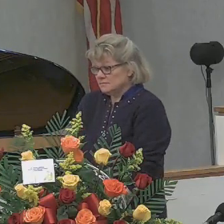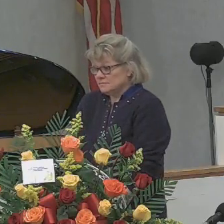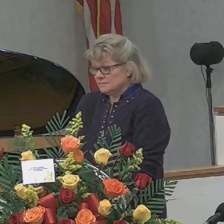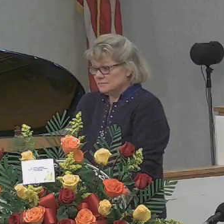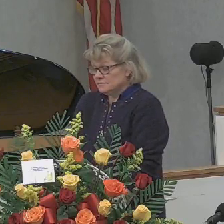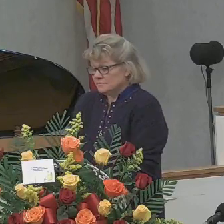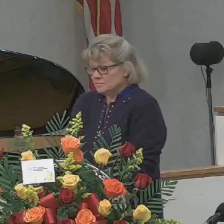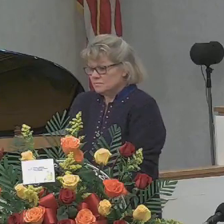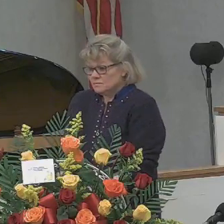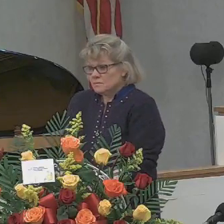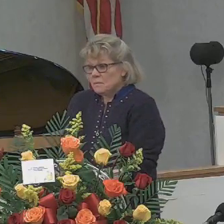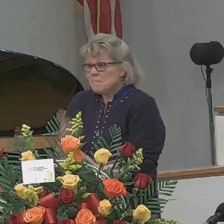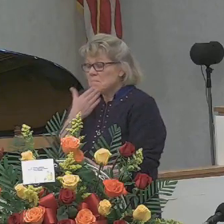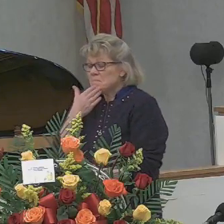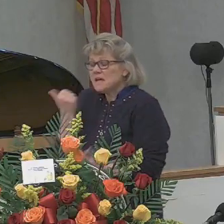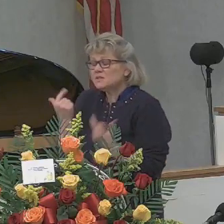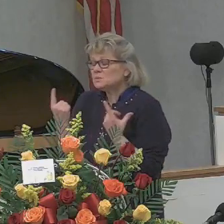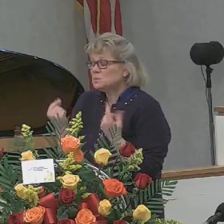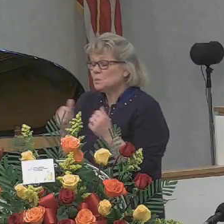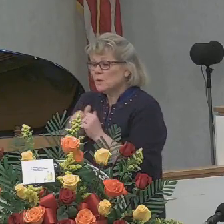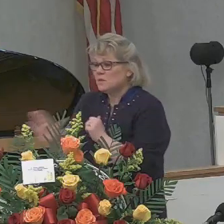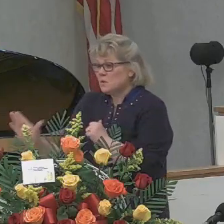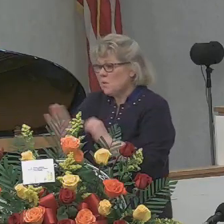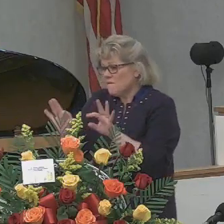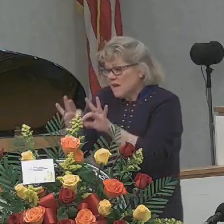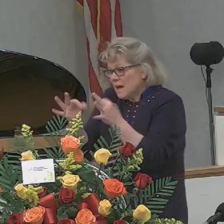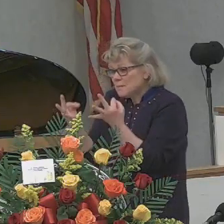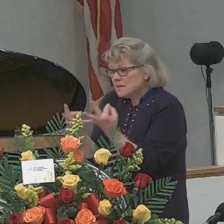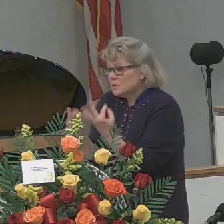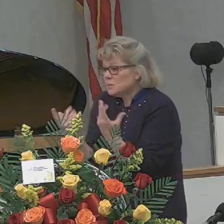Right? And the best thing you could do for your own self